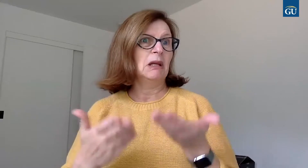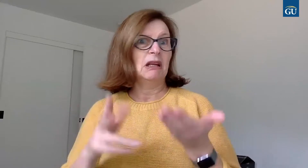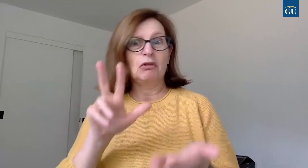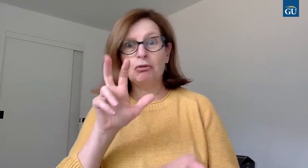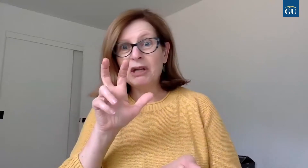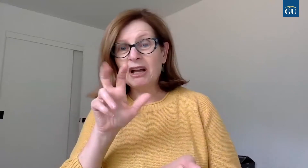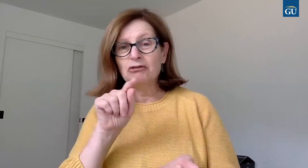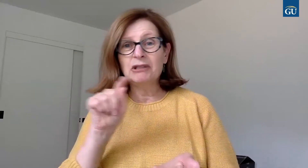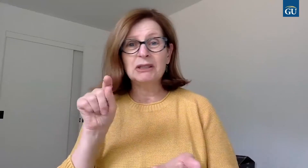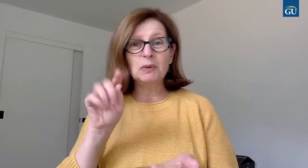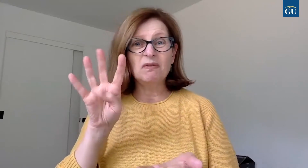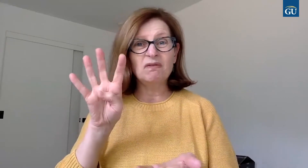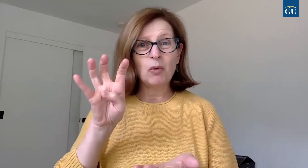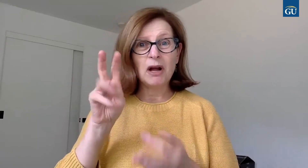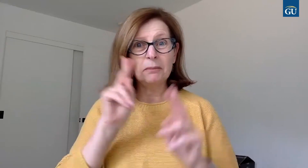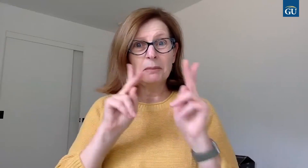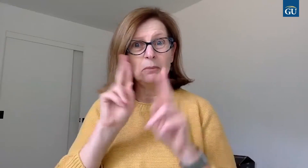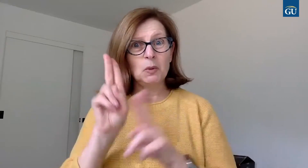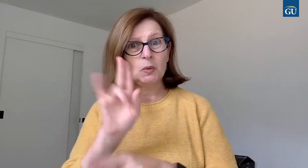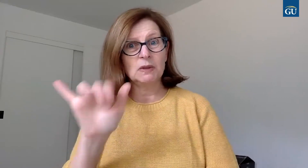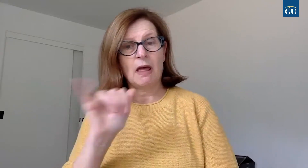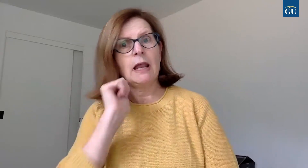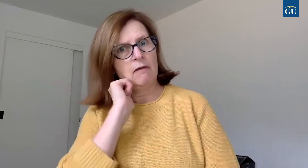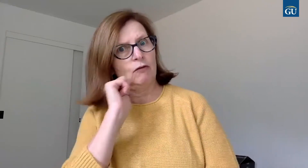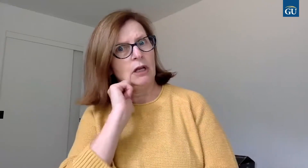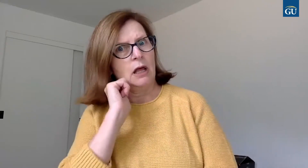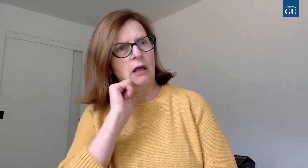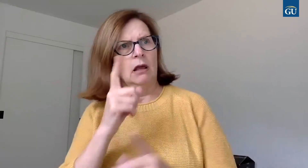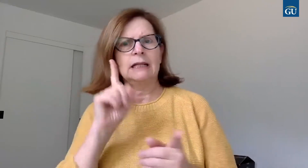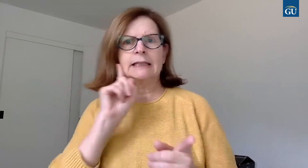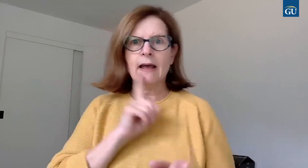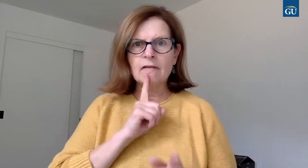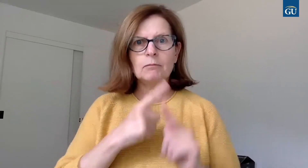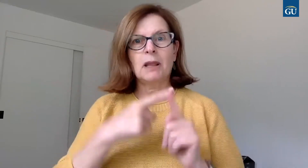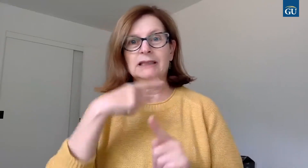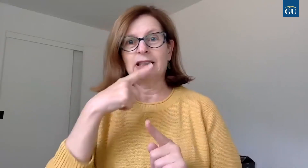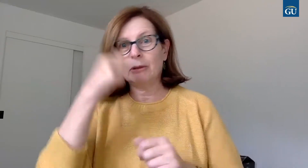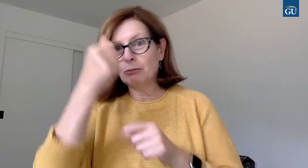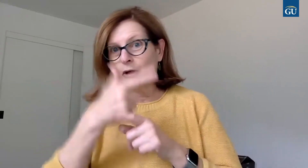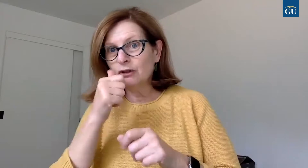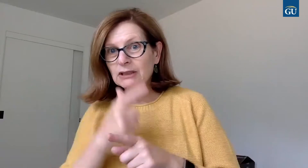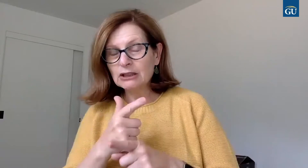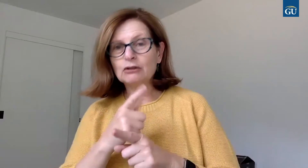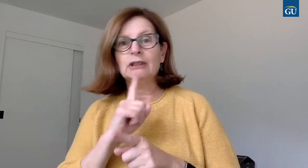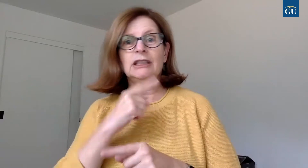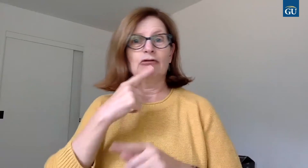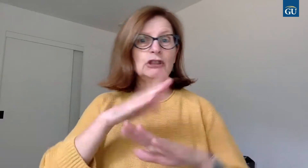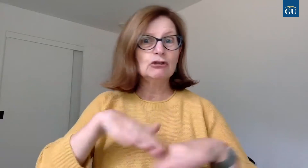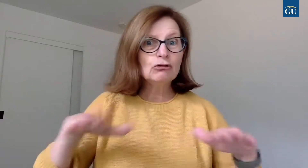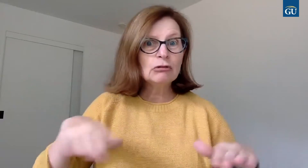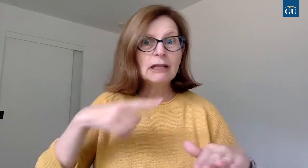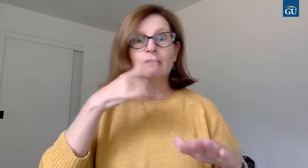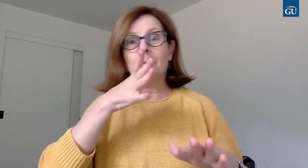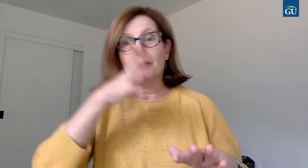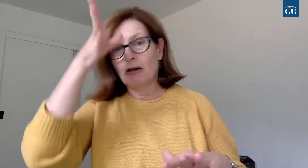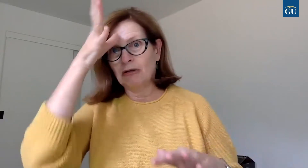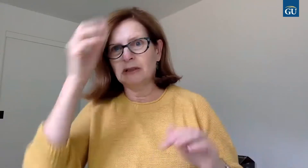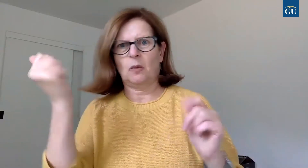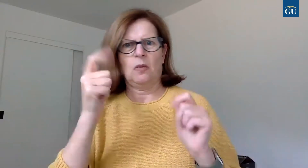4, 500,000 people use to a small language where maybe 300 to 400 people use it daily,